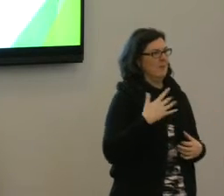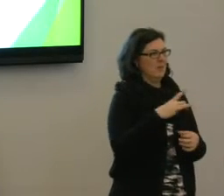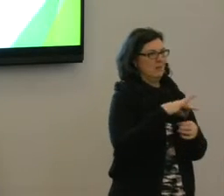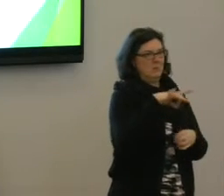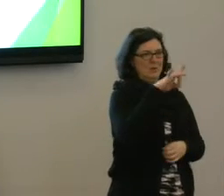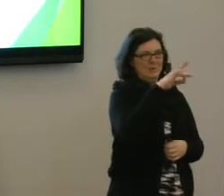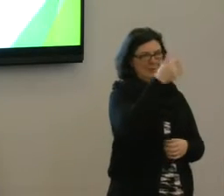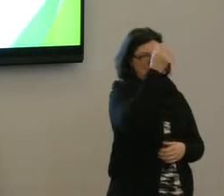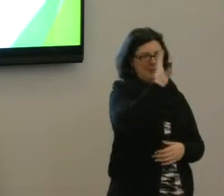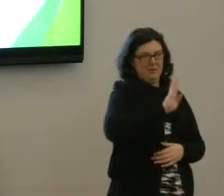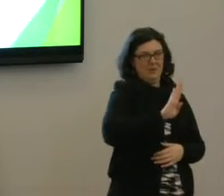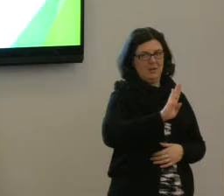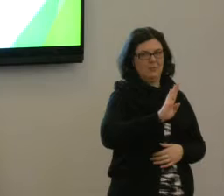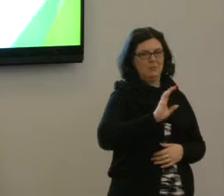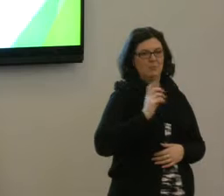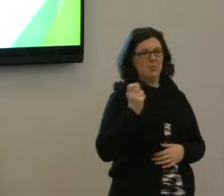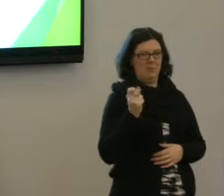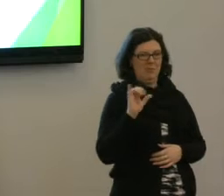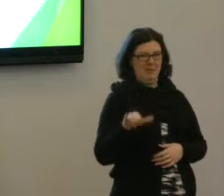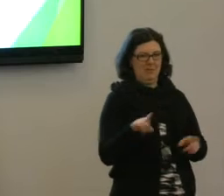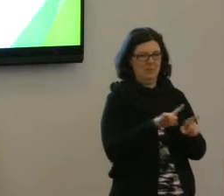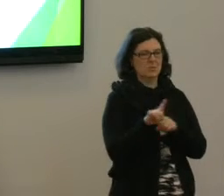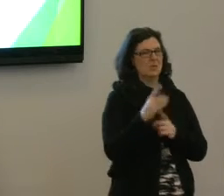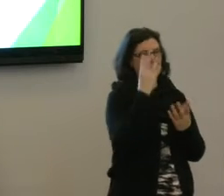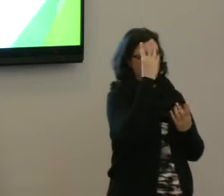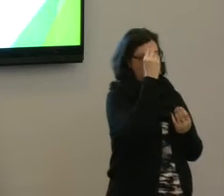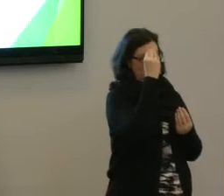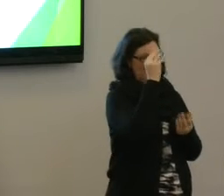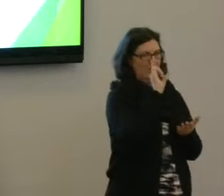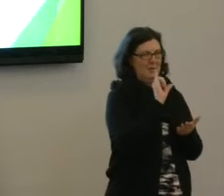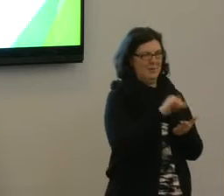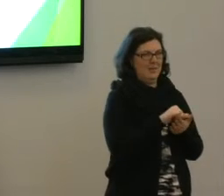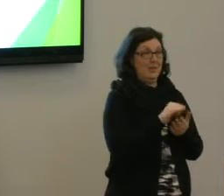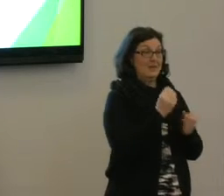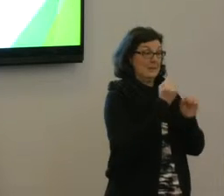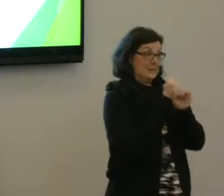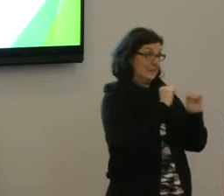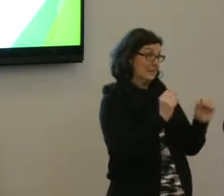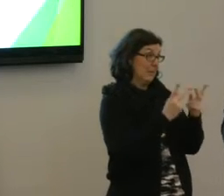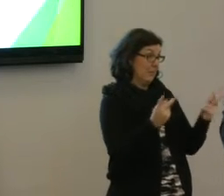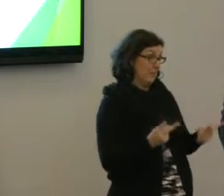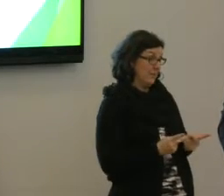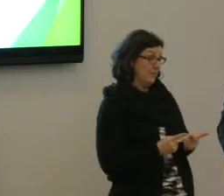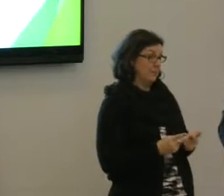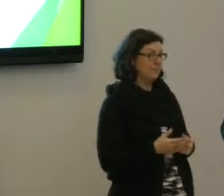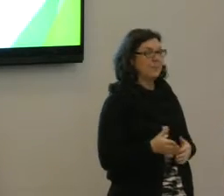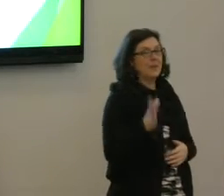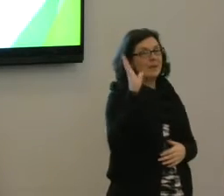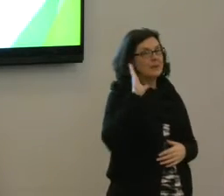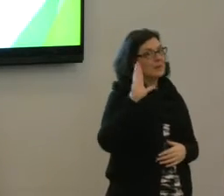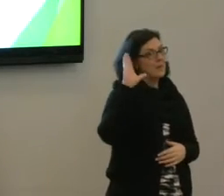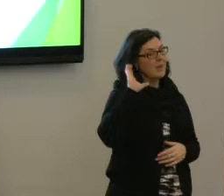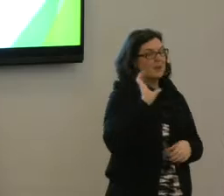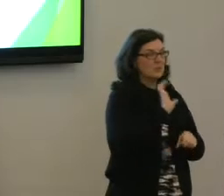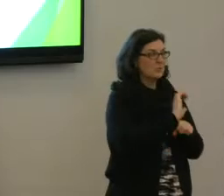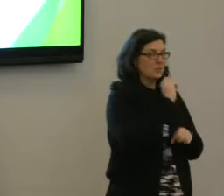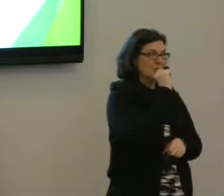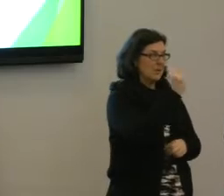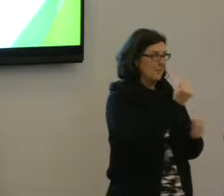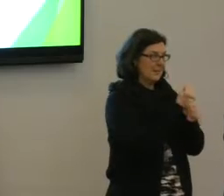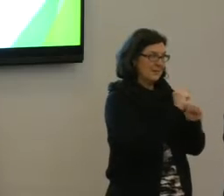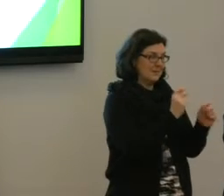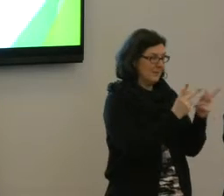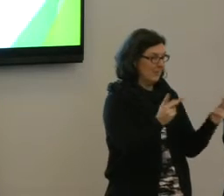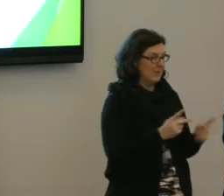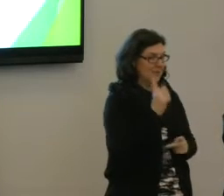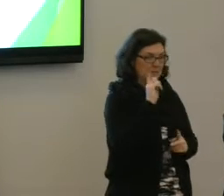We're going to come back to that in a bit, but think about that. A safe place. Church has not been a safe place for a lot of people.